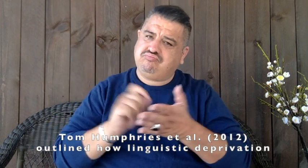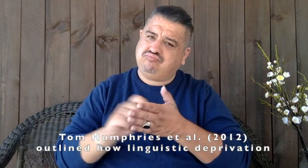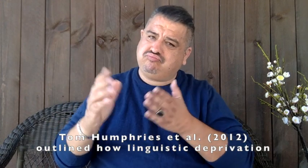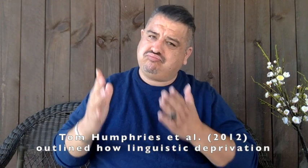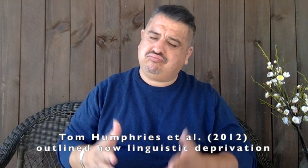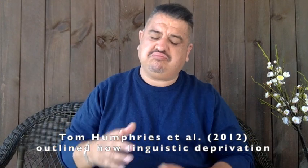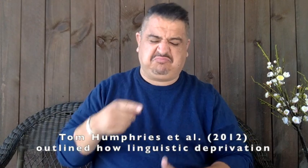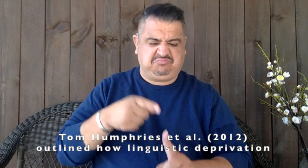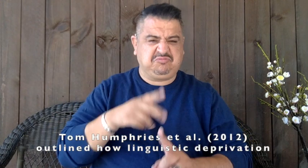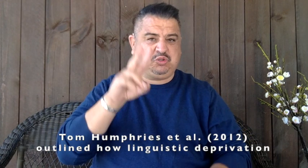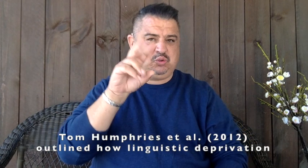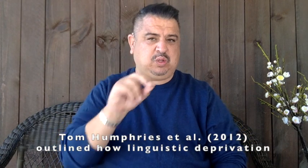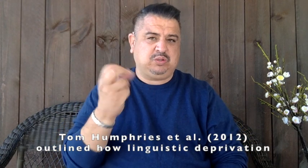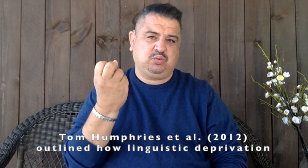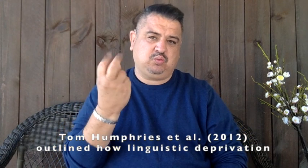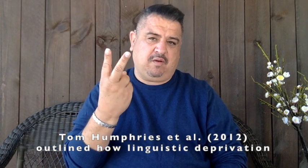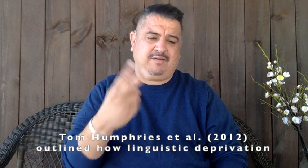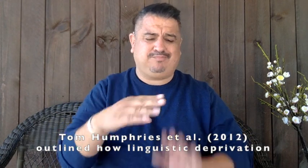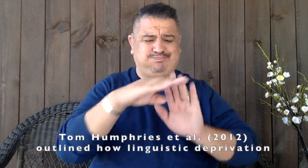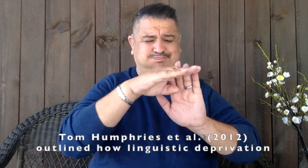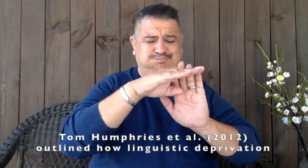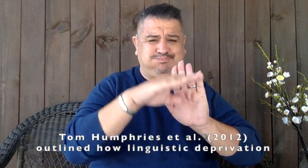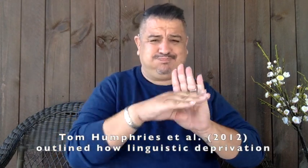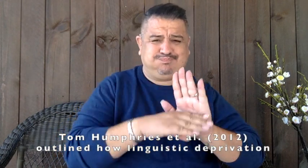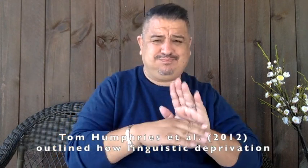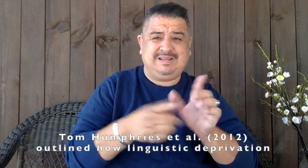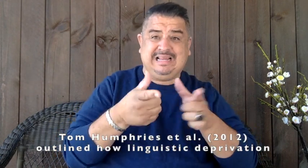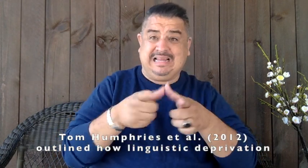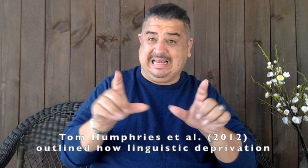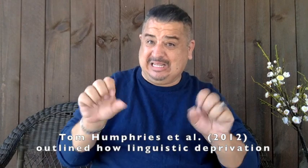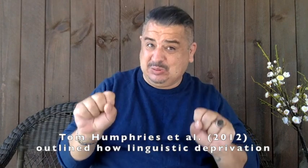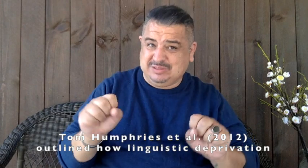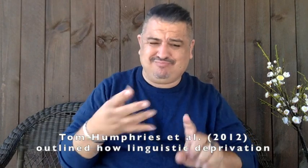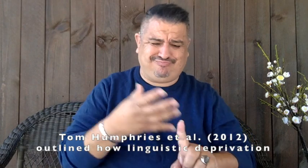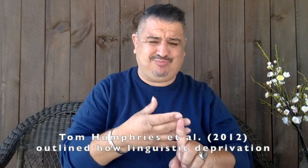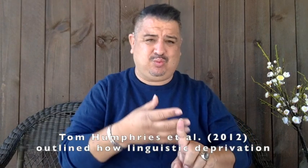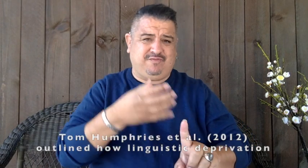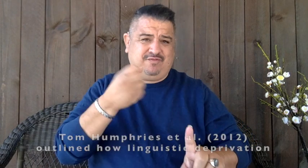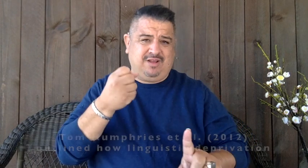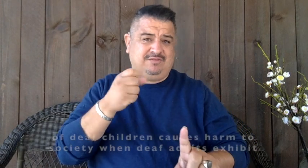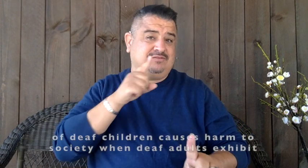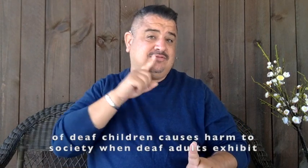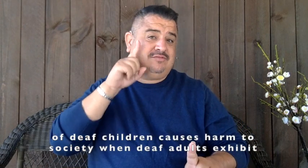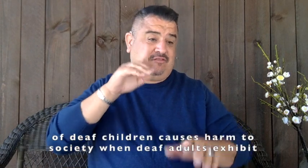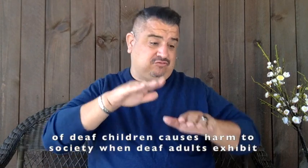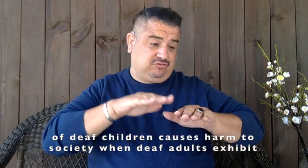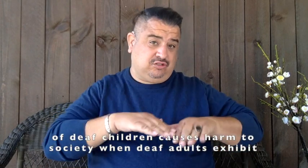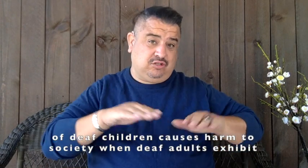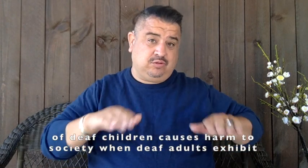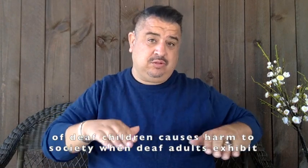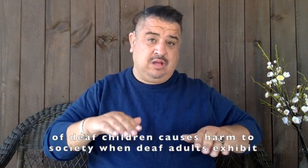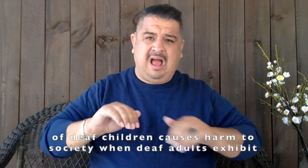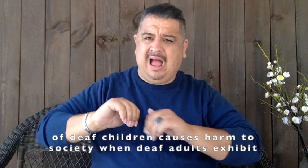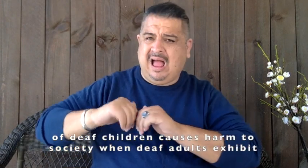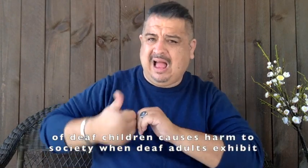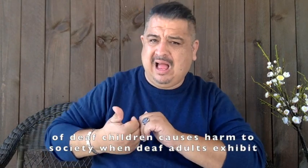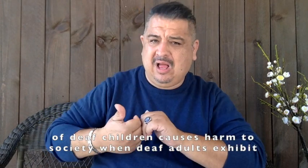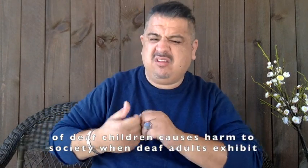ETAL, 2012, outlined how linguistic deprivation of deaf children causes harm